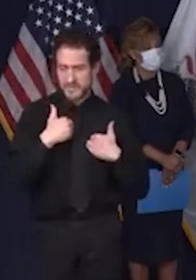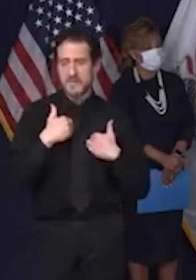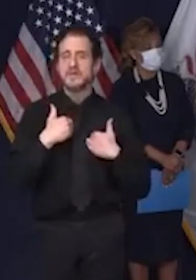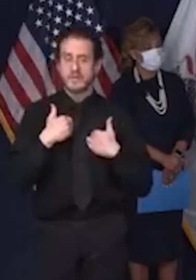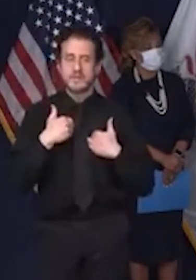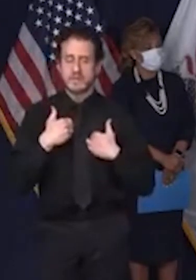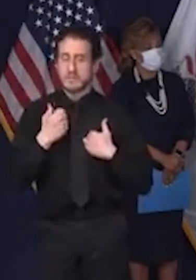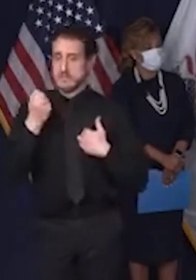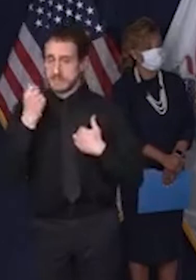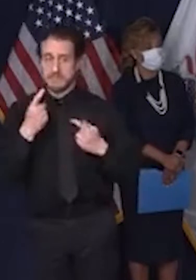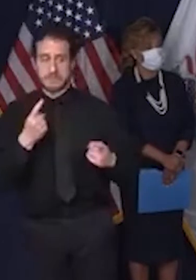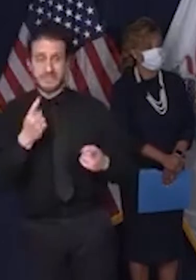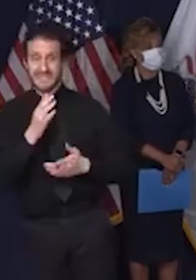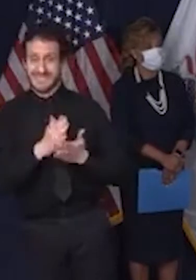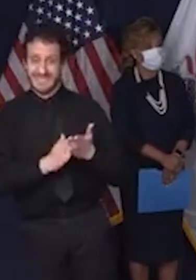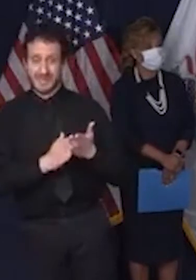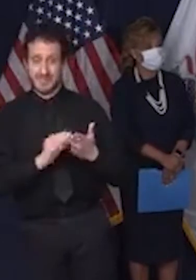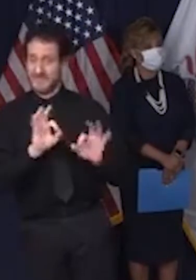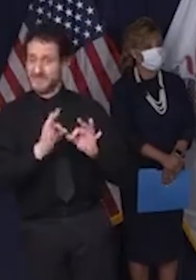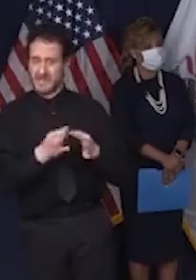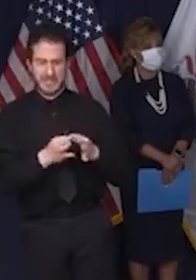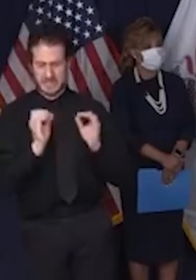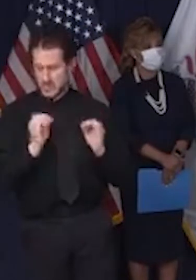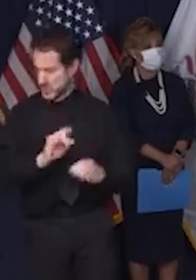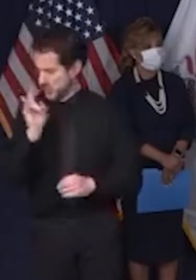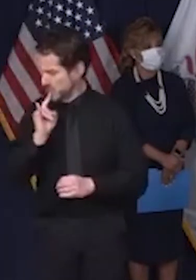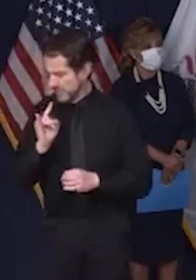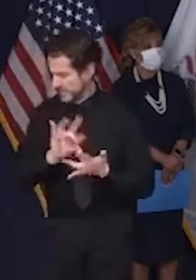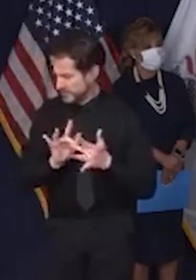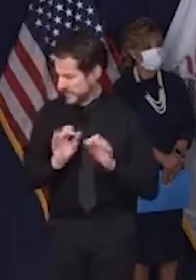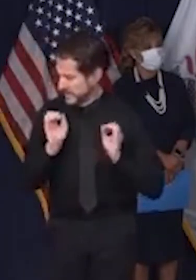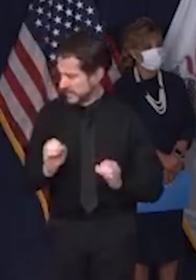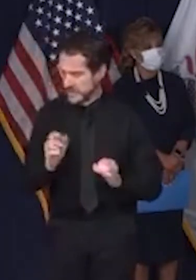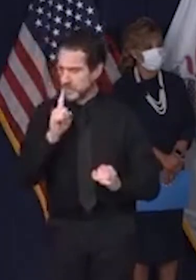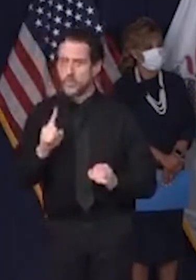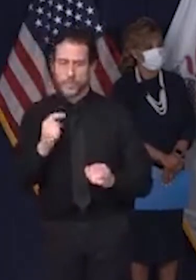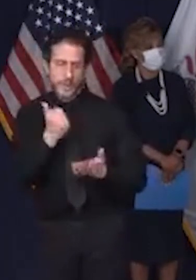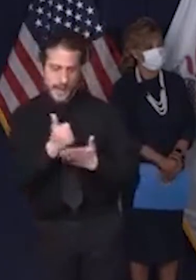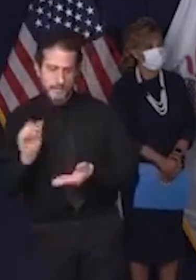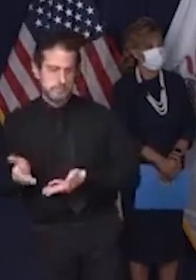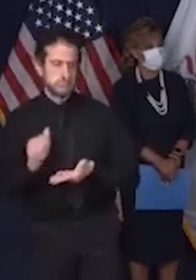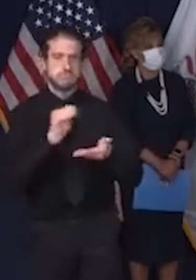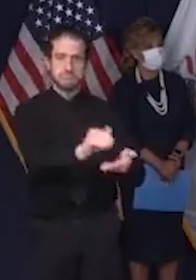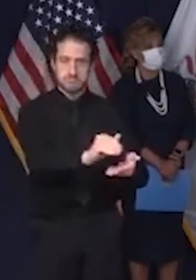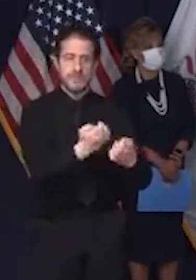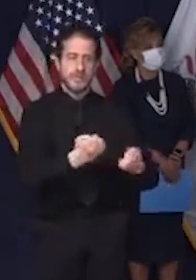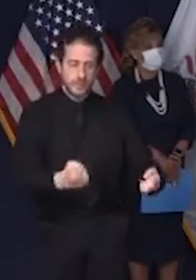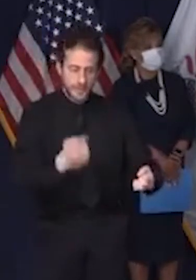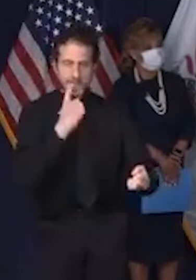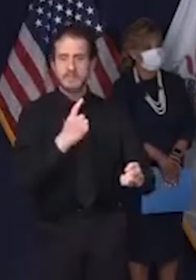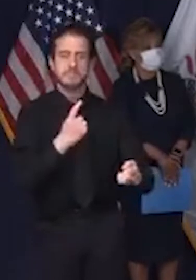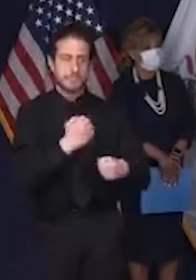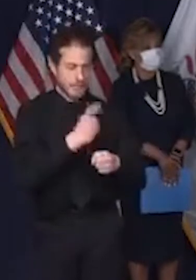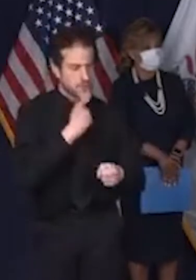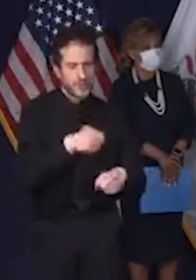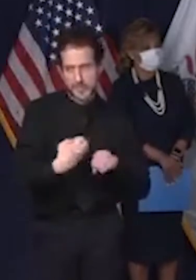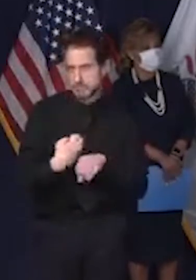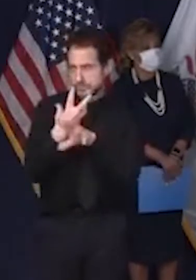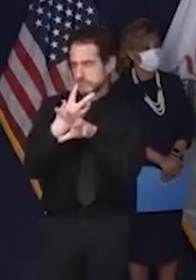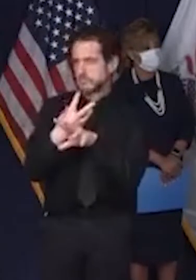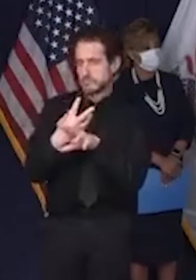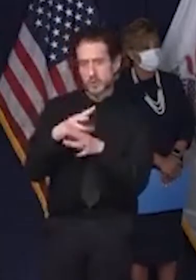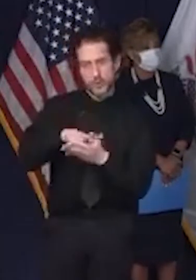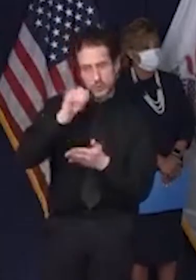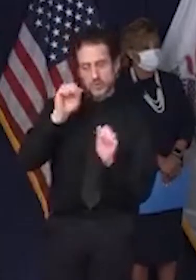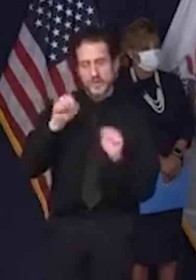digital divide head on as part of a strategic effort that will extend beyond the end of this pandemic. We will use